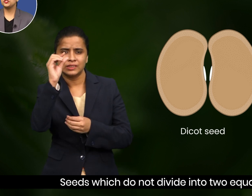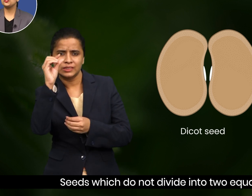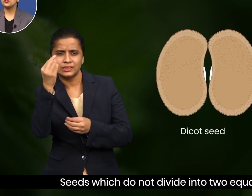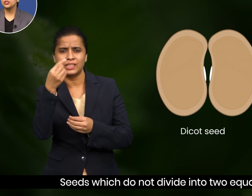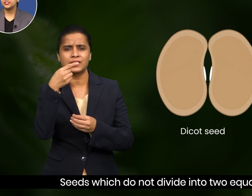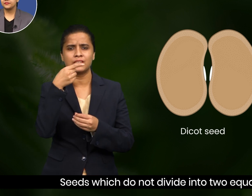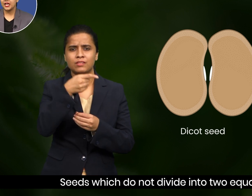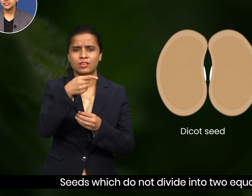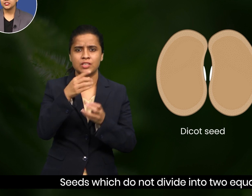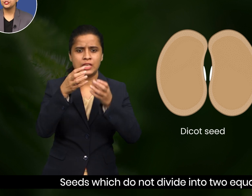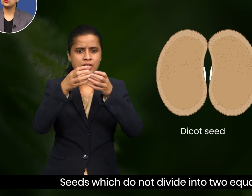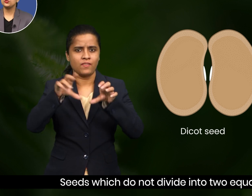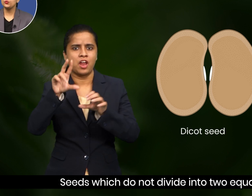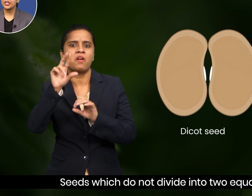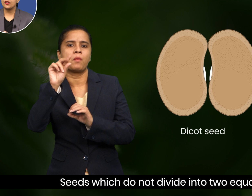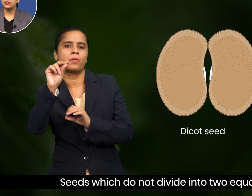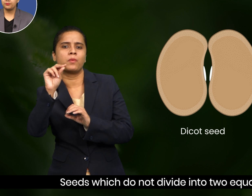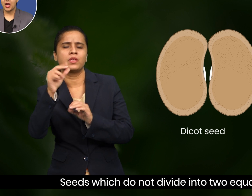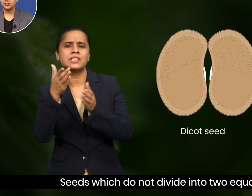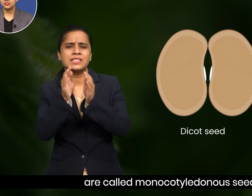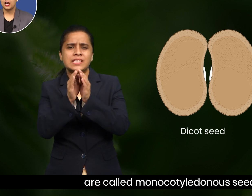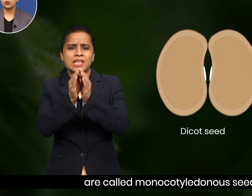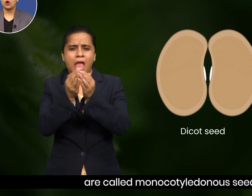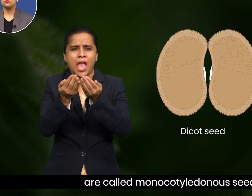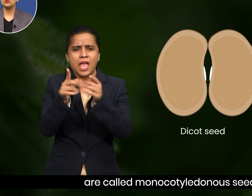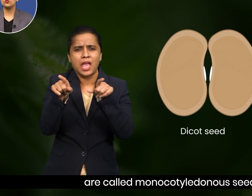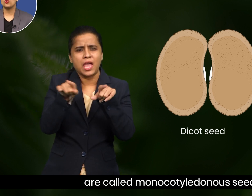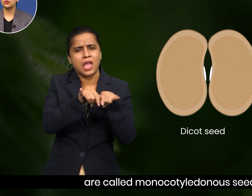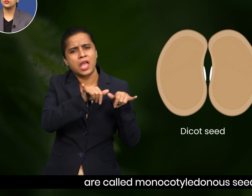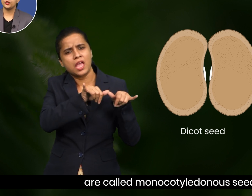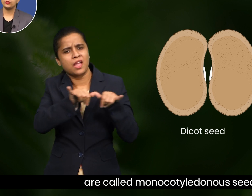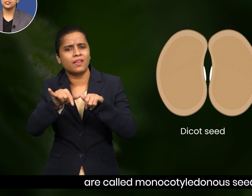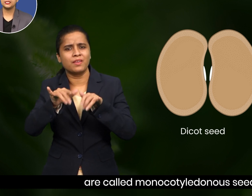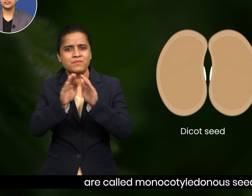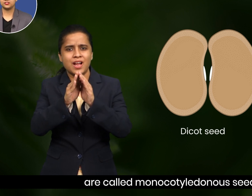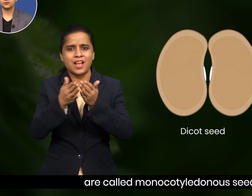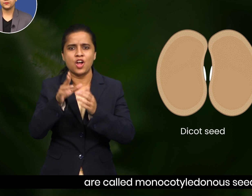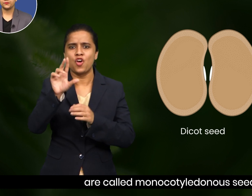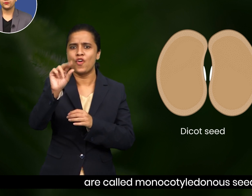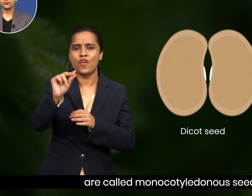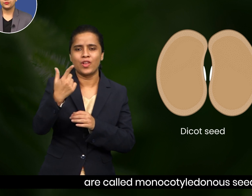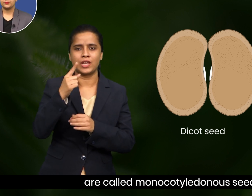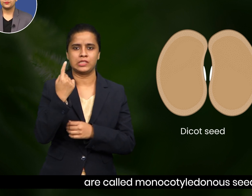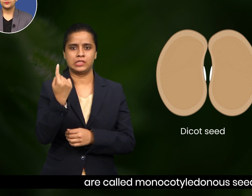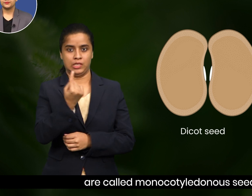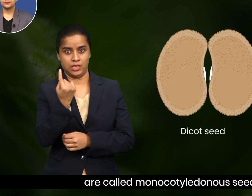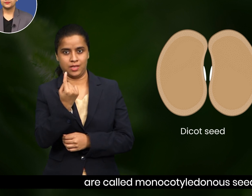Seeds which do not divide into 2 equal parts are called monocotyledonous seeds.